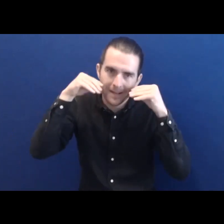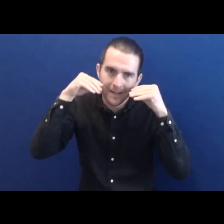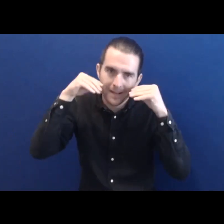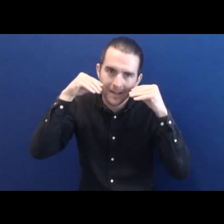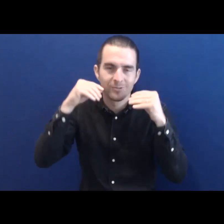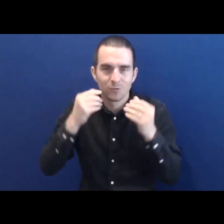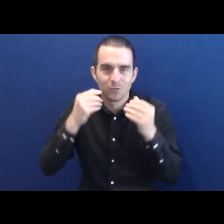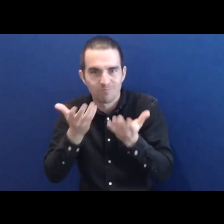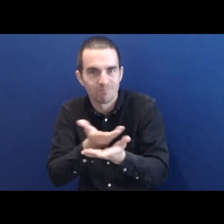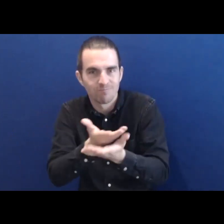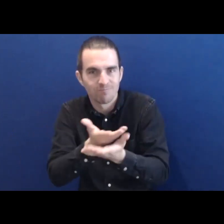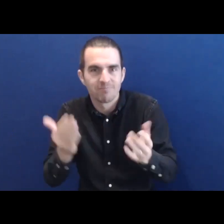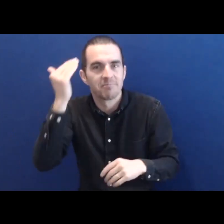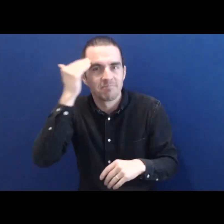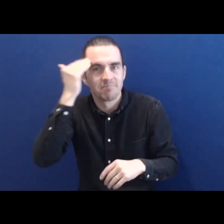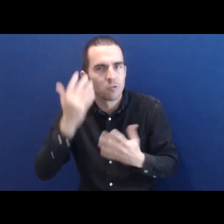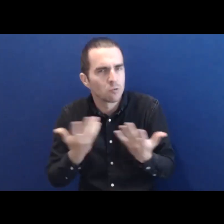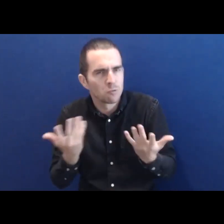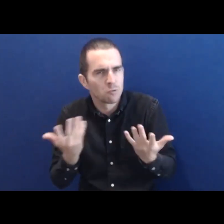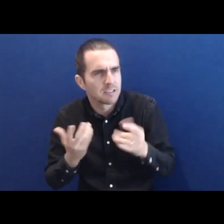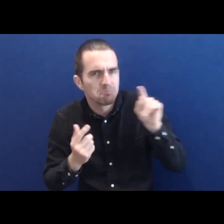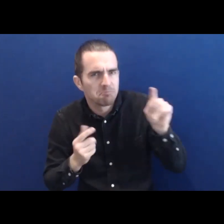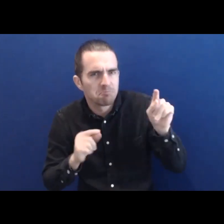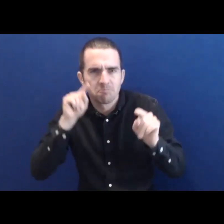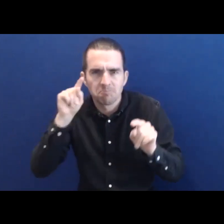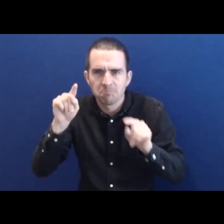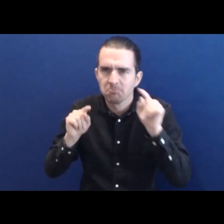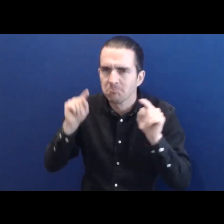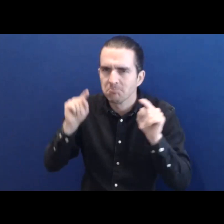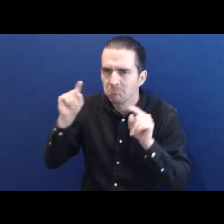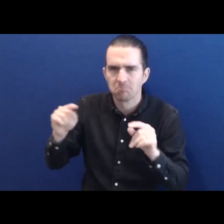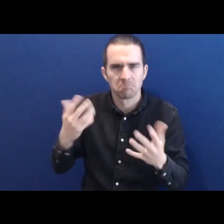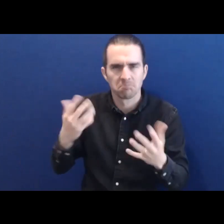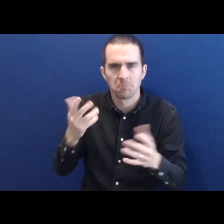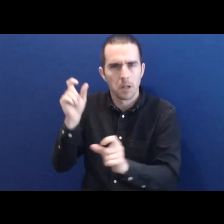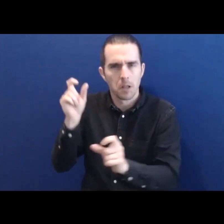And yeah, we're looking forward to that.